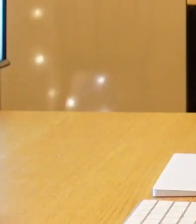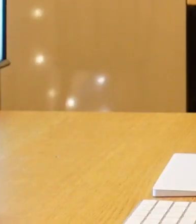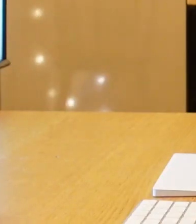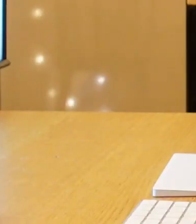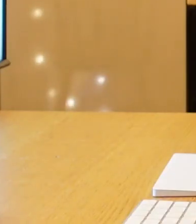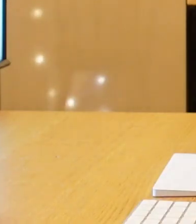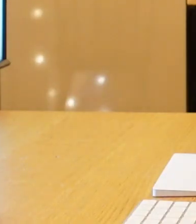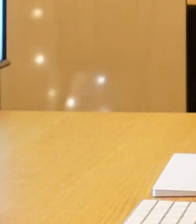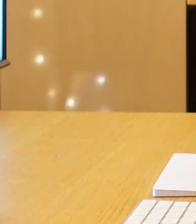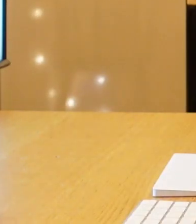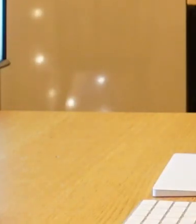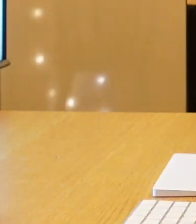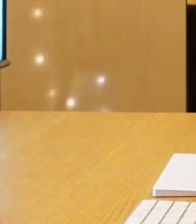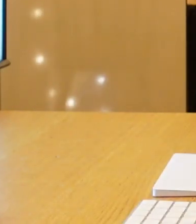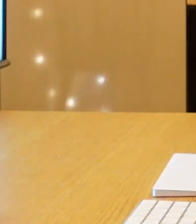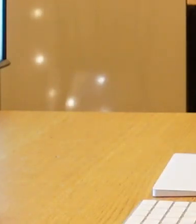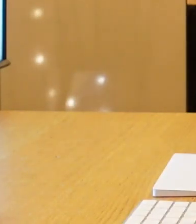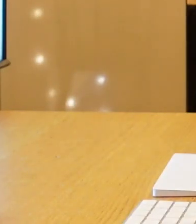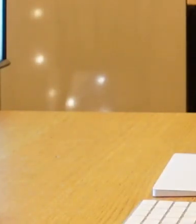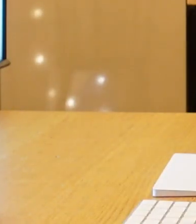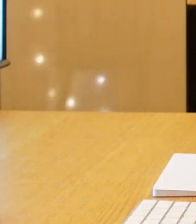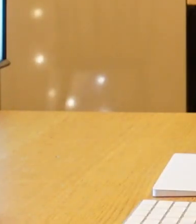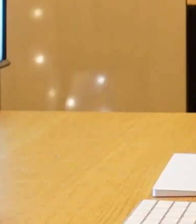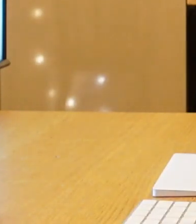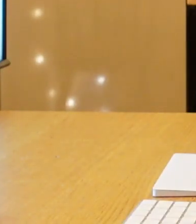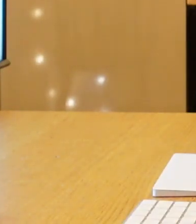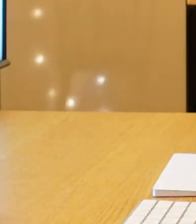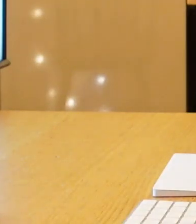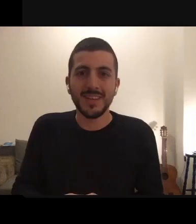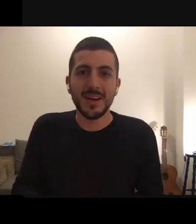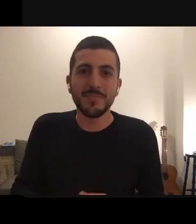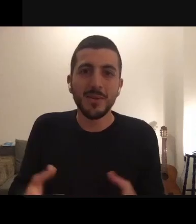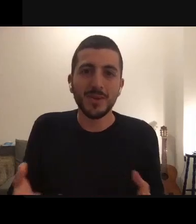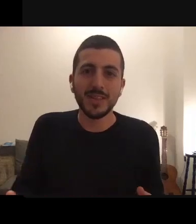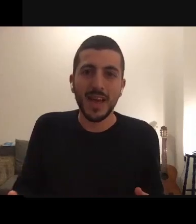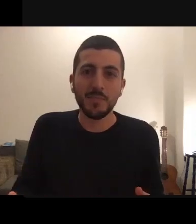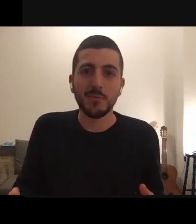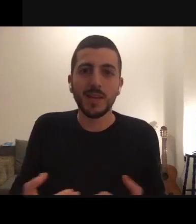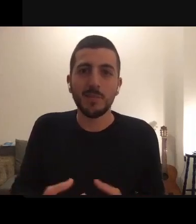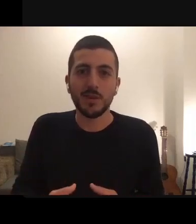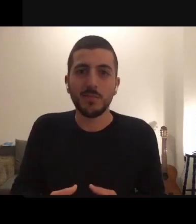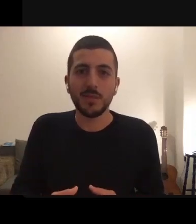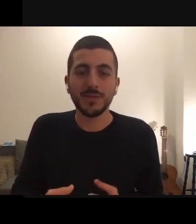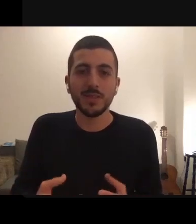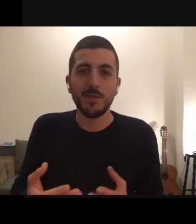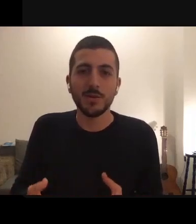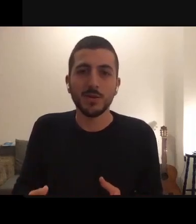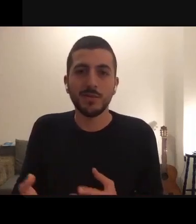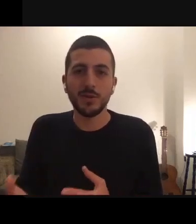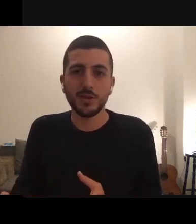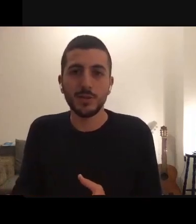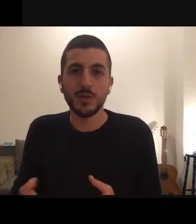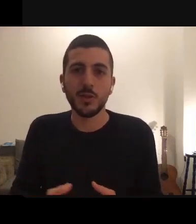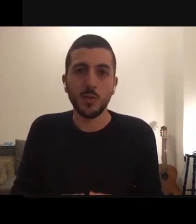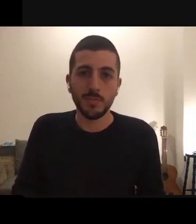I've been training the model for a few days while traveling to Zurich, Switzerland. Let's see what it can do. I'm now running the app on my laptop using the model